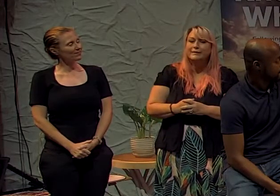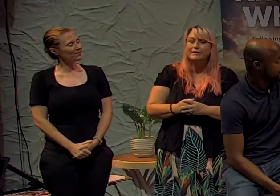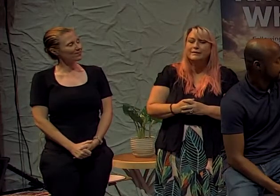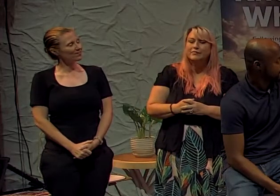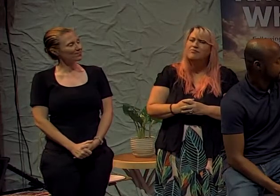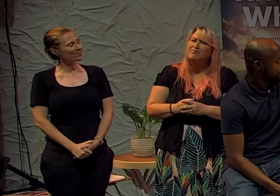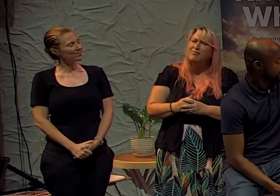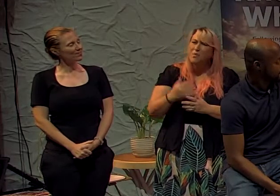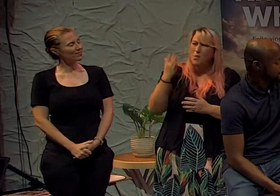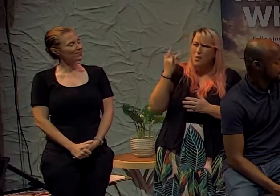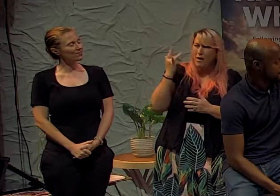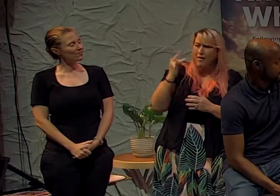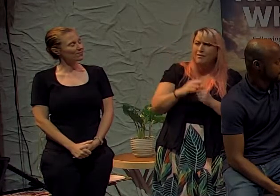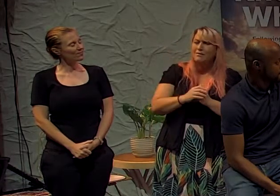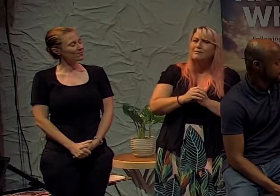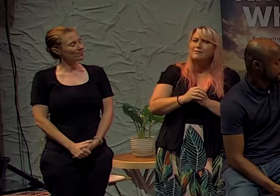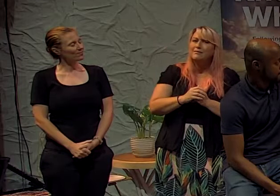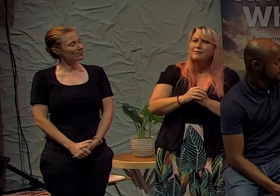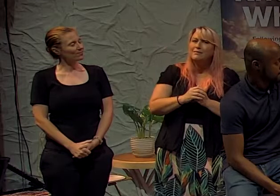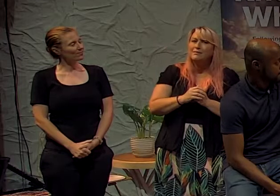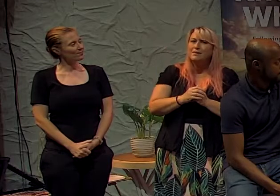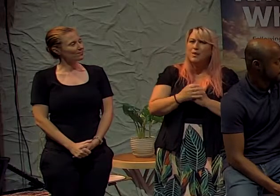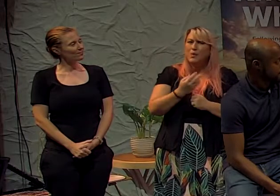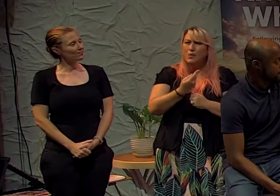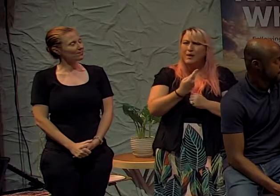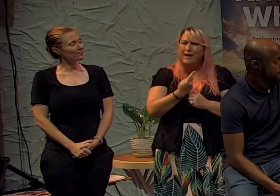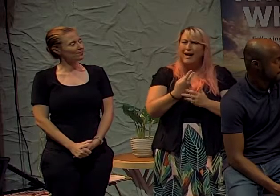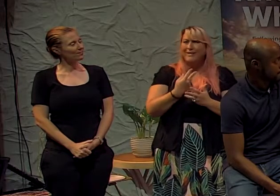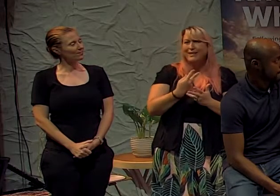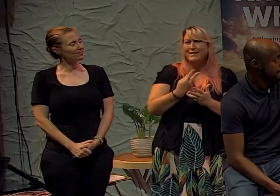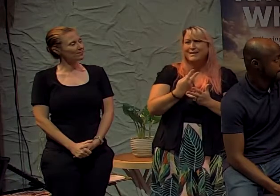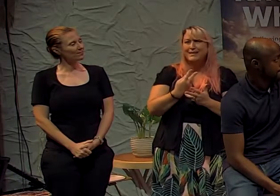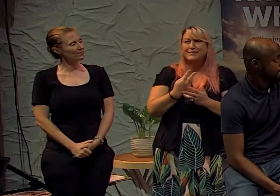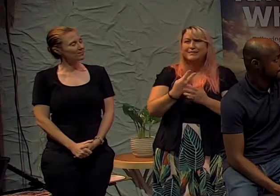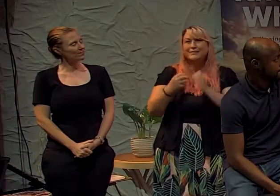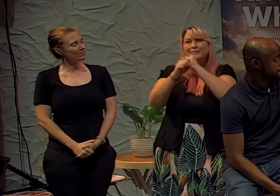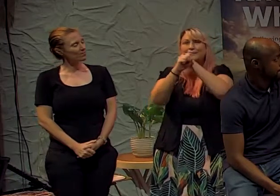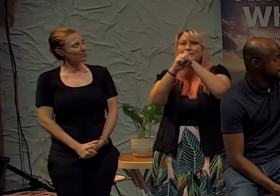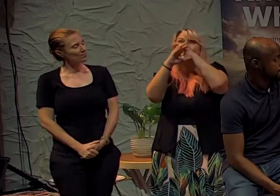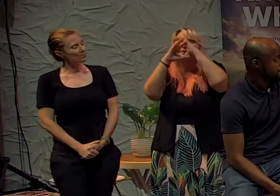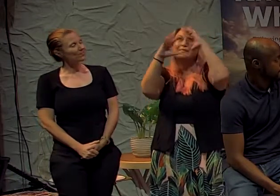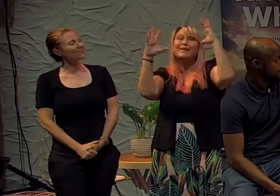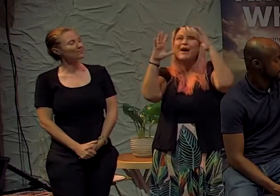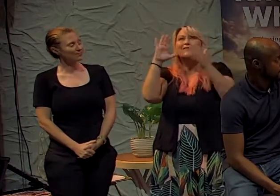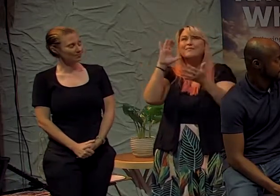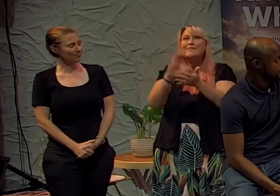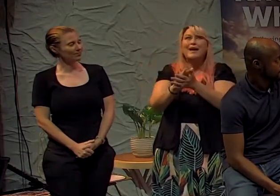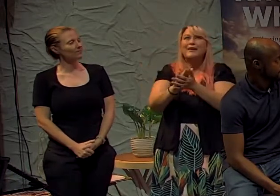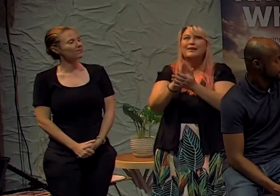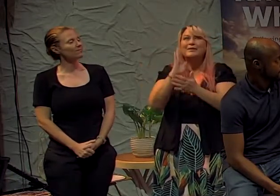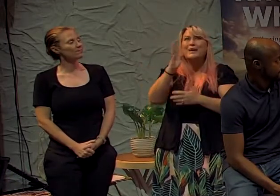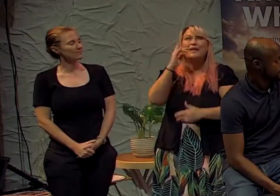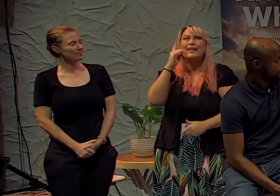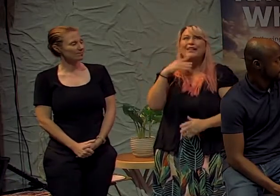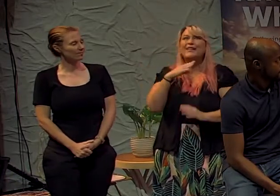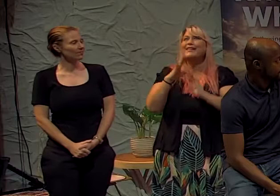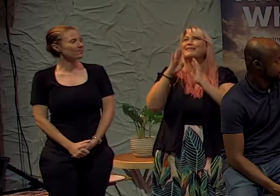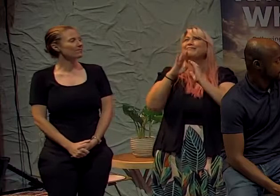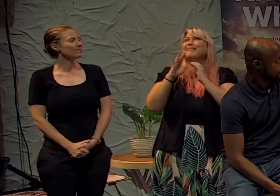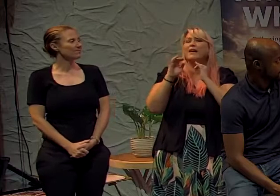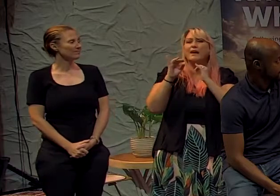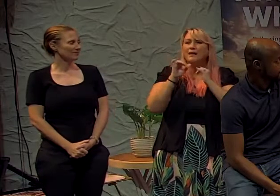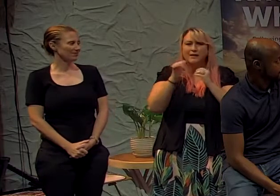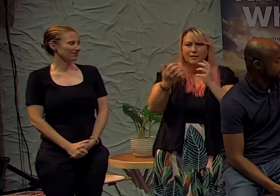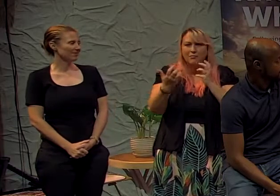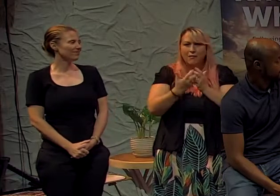was that we had this idealistic picture of what our marriage would be, and it wasn't